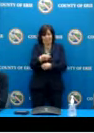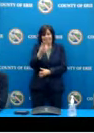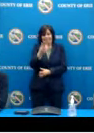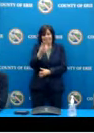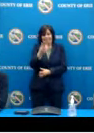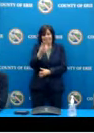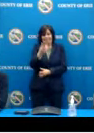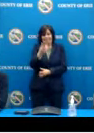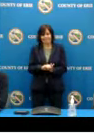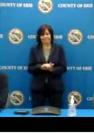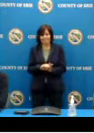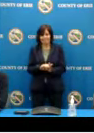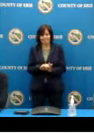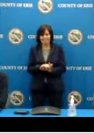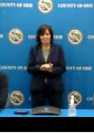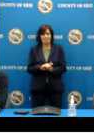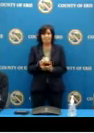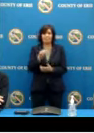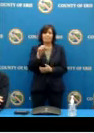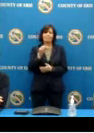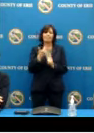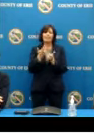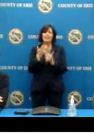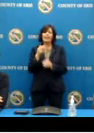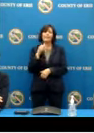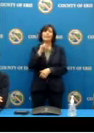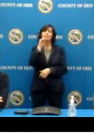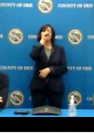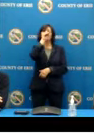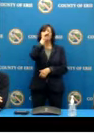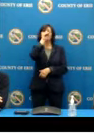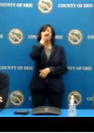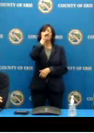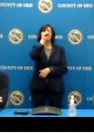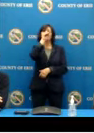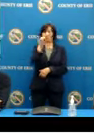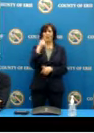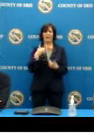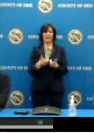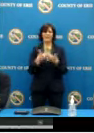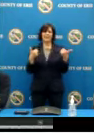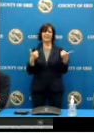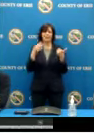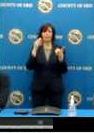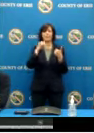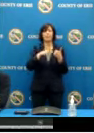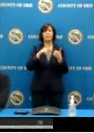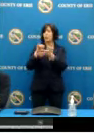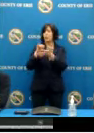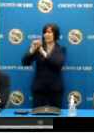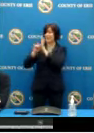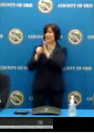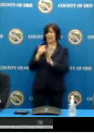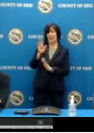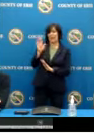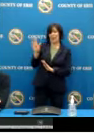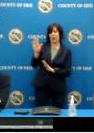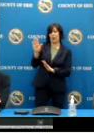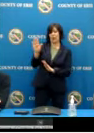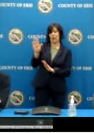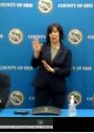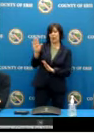contracted it. Mapping, Erie County and the New York State Department of Health have their separate maps. New York State does a map daily